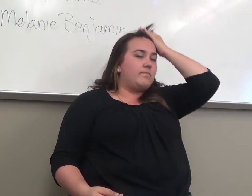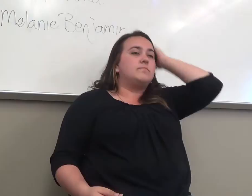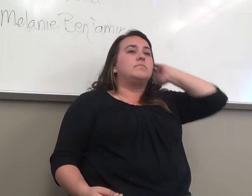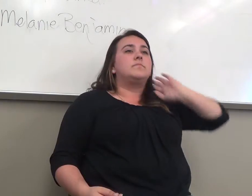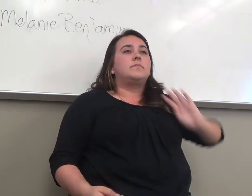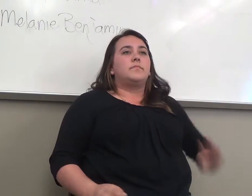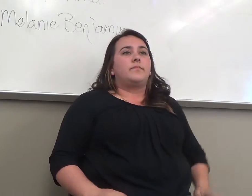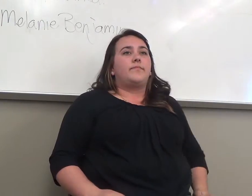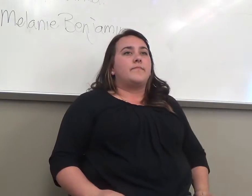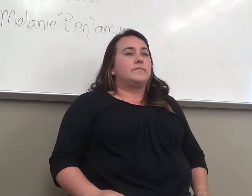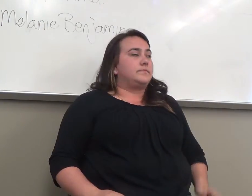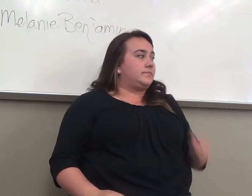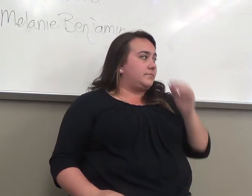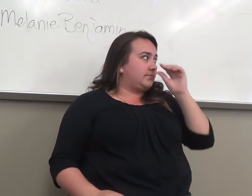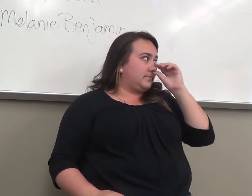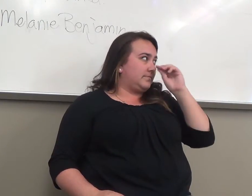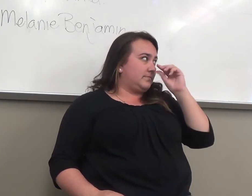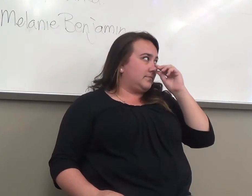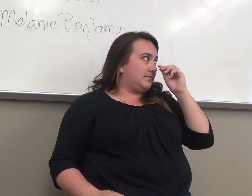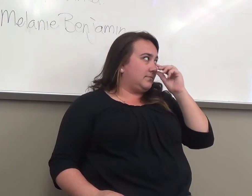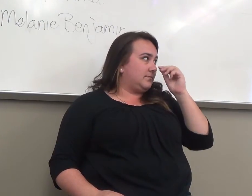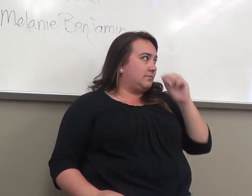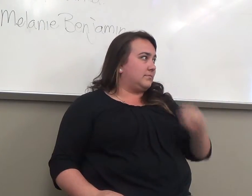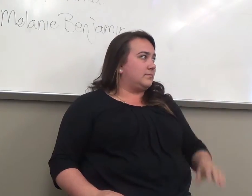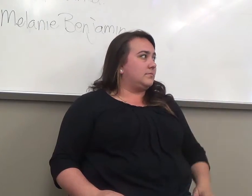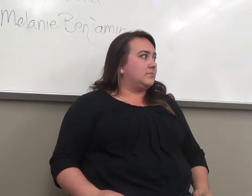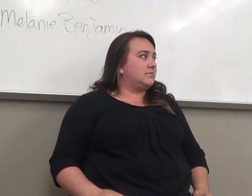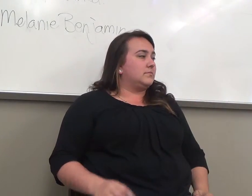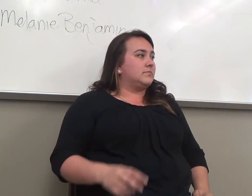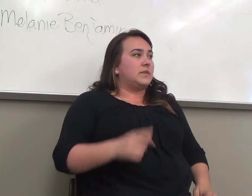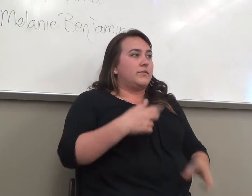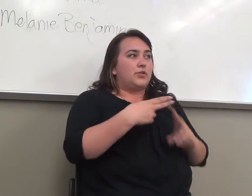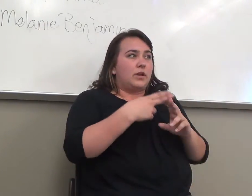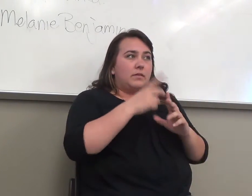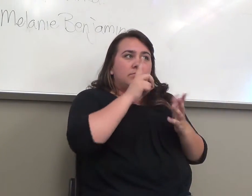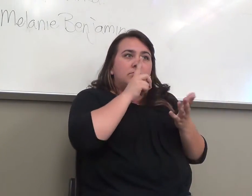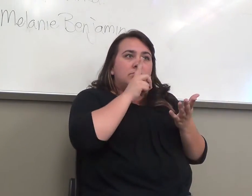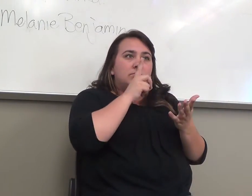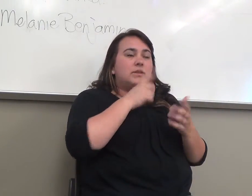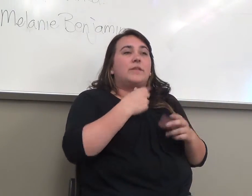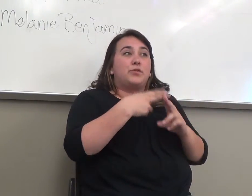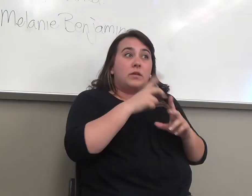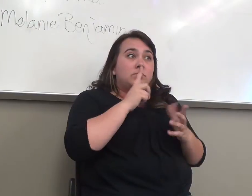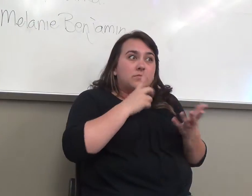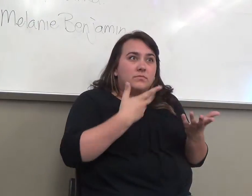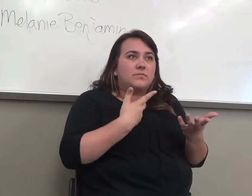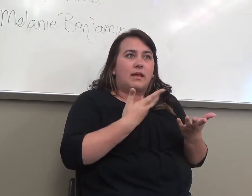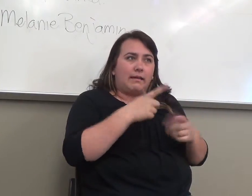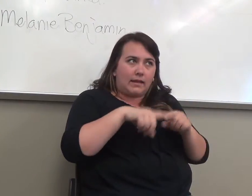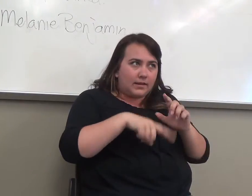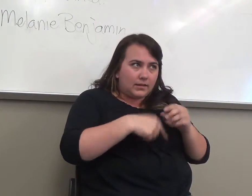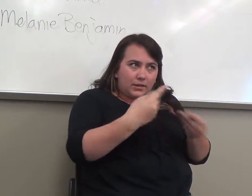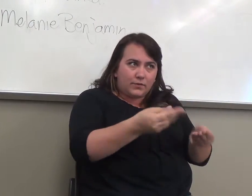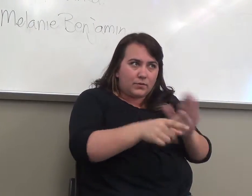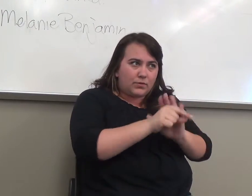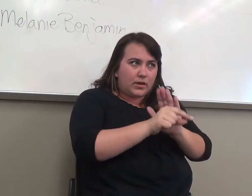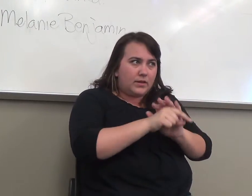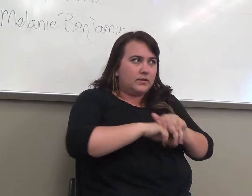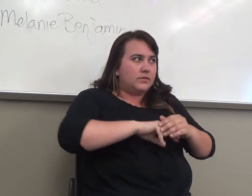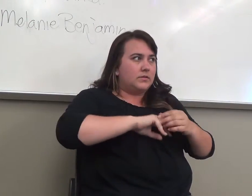Okay, now I don't give a grade here. Be sure your names are on your papers. This semester